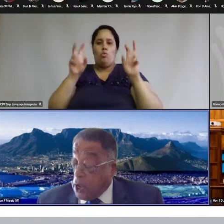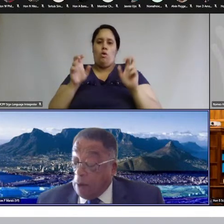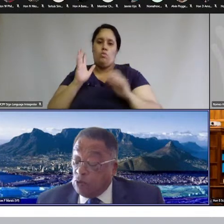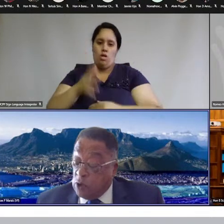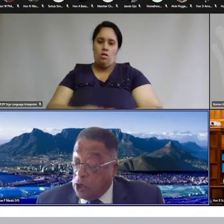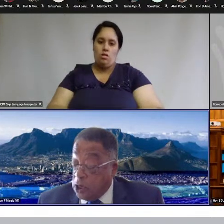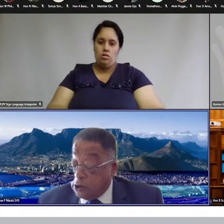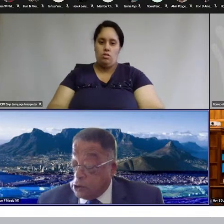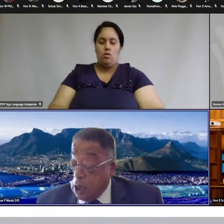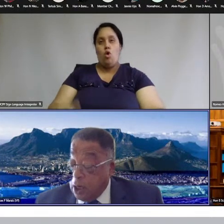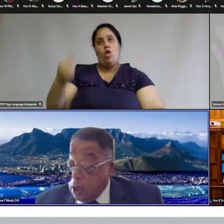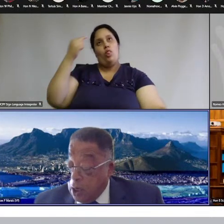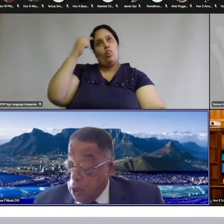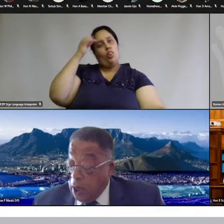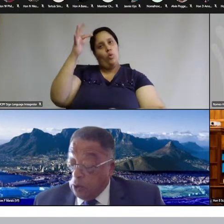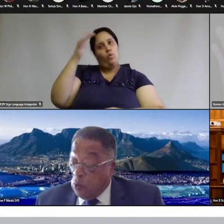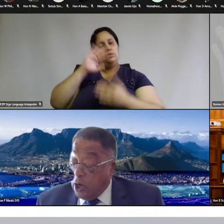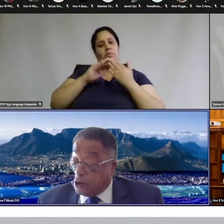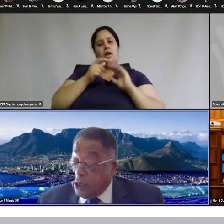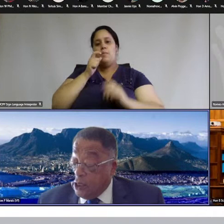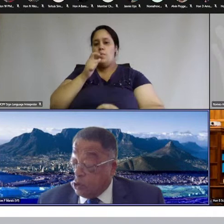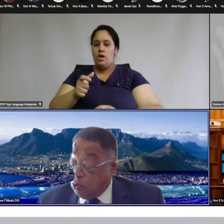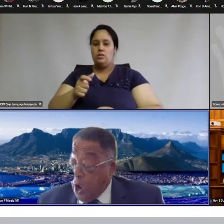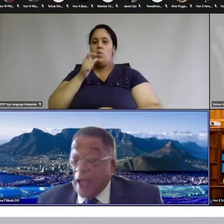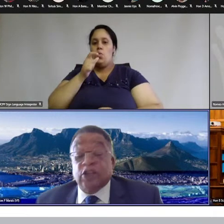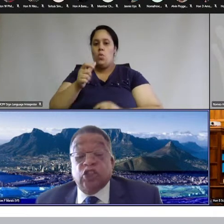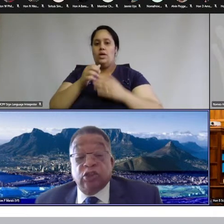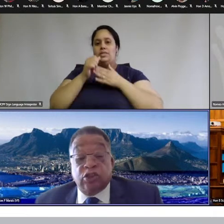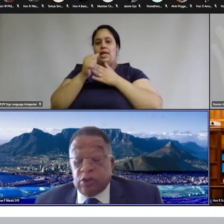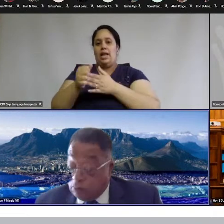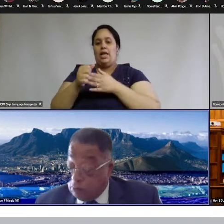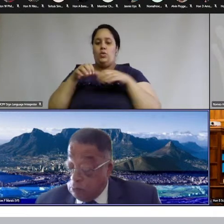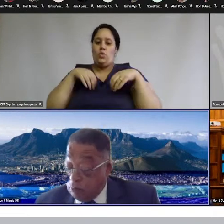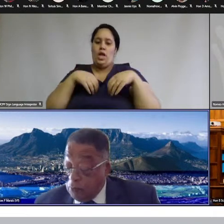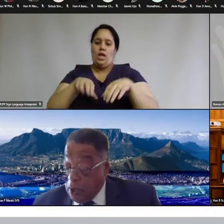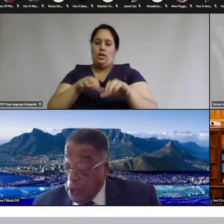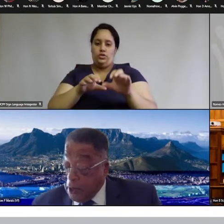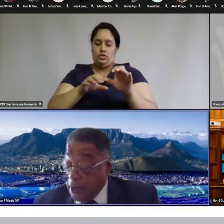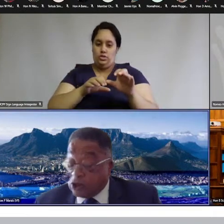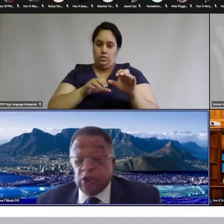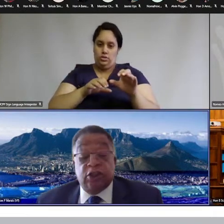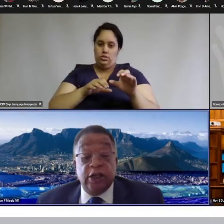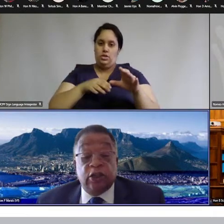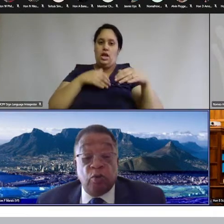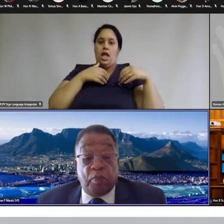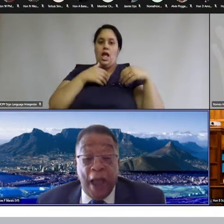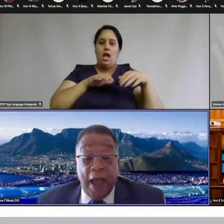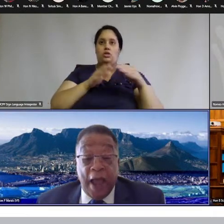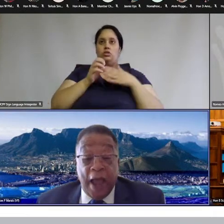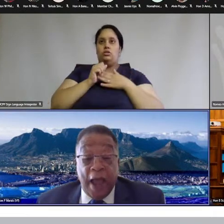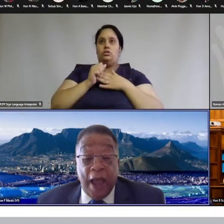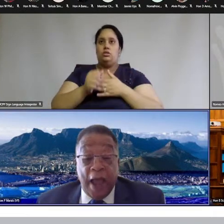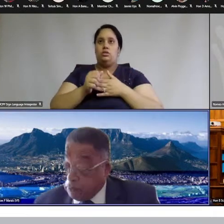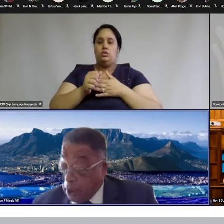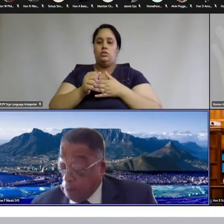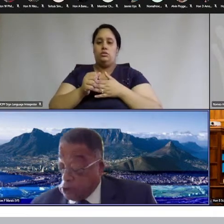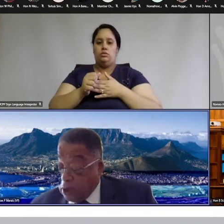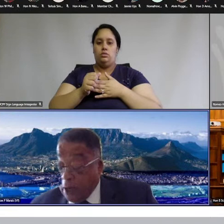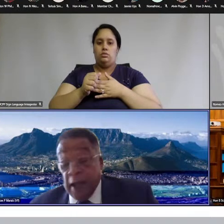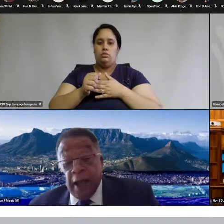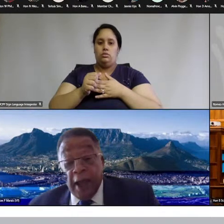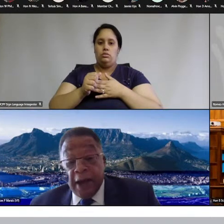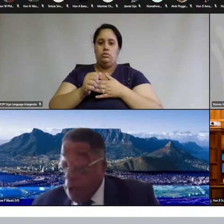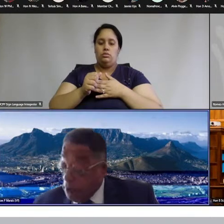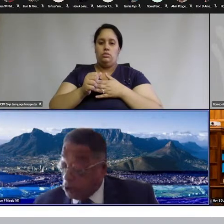Thoughts become words, and words lead to actions. And actions lead to bad habits